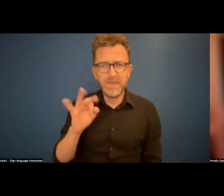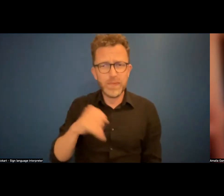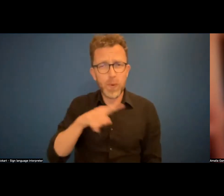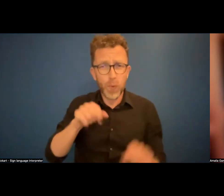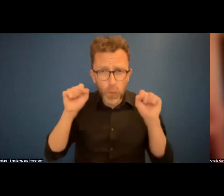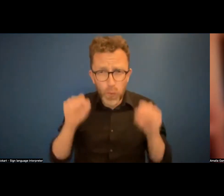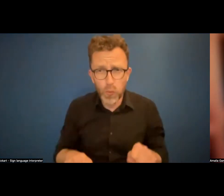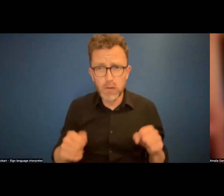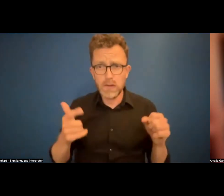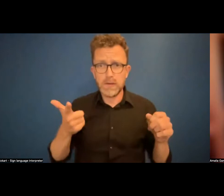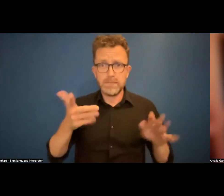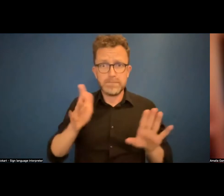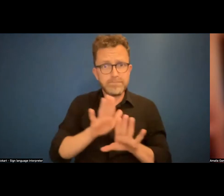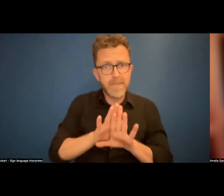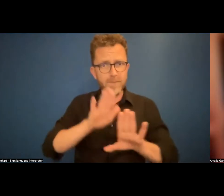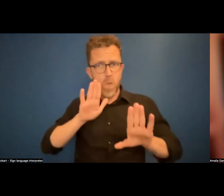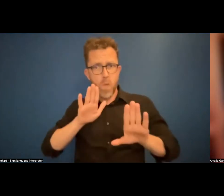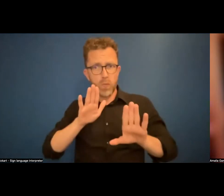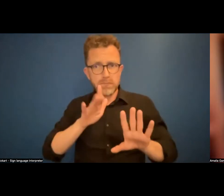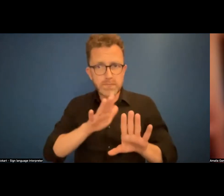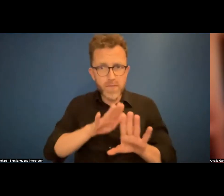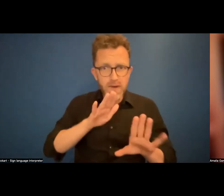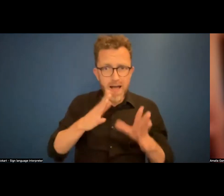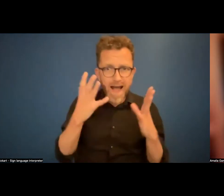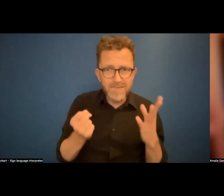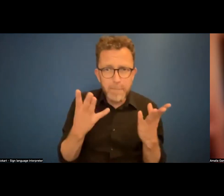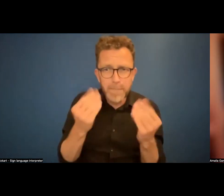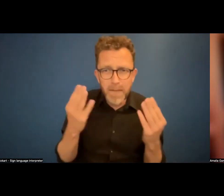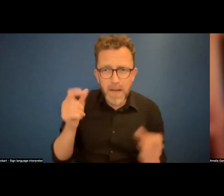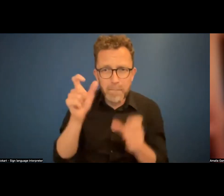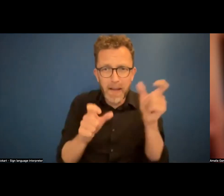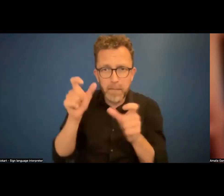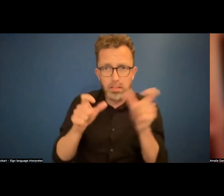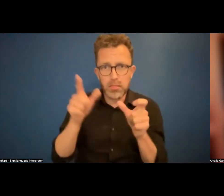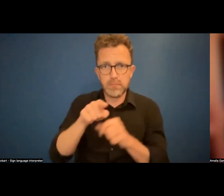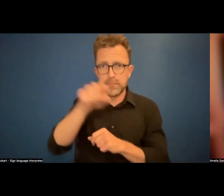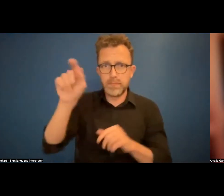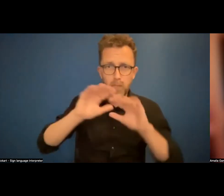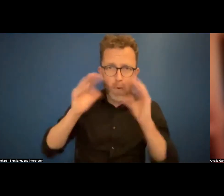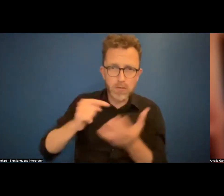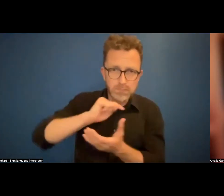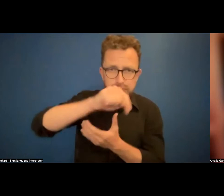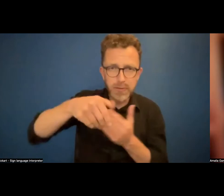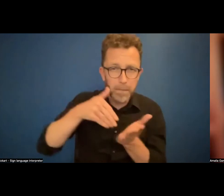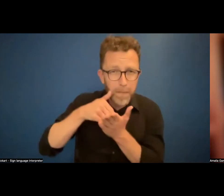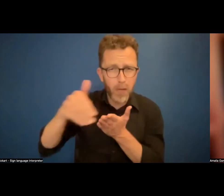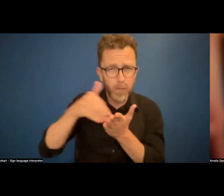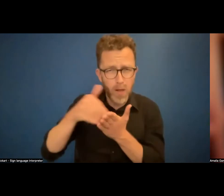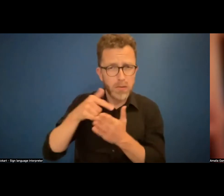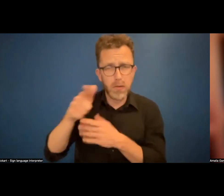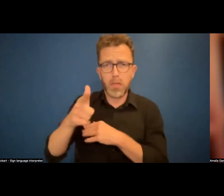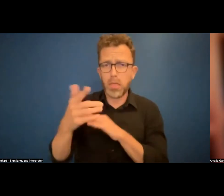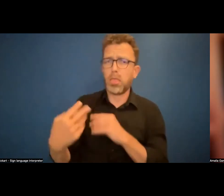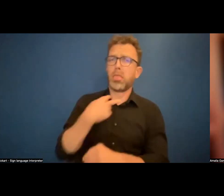up in a family, practices that international law clearly contemplates as torture, things would be